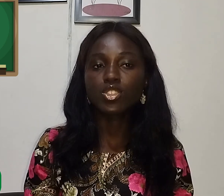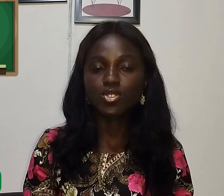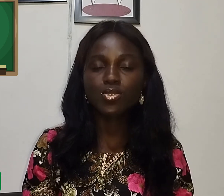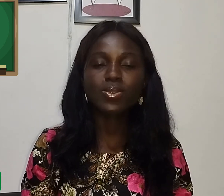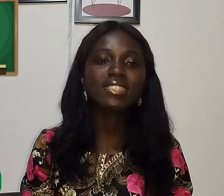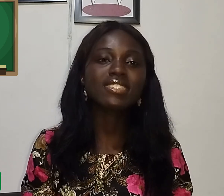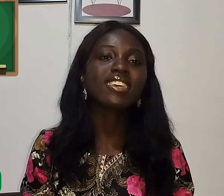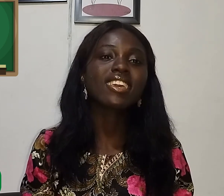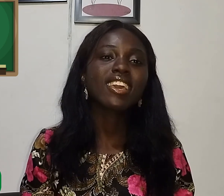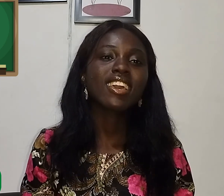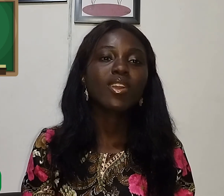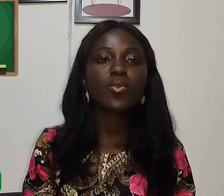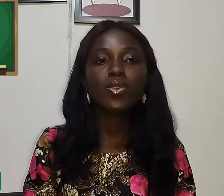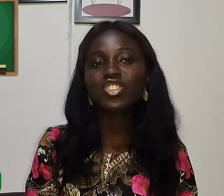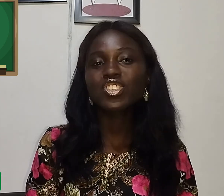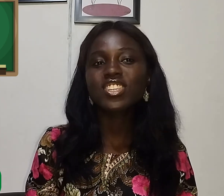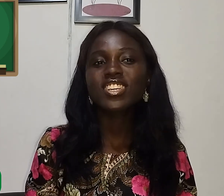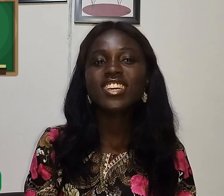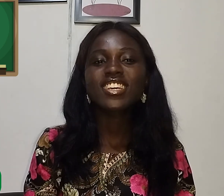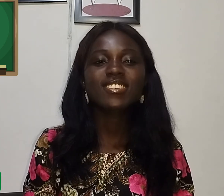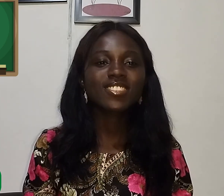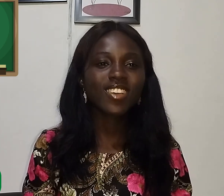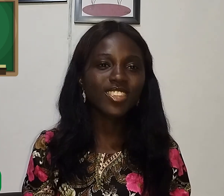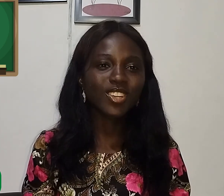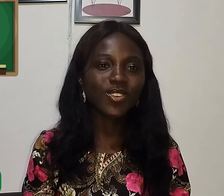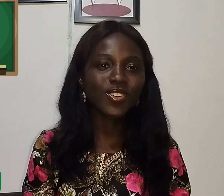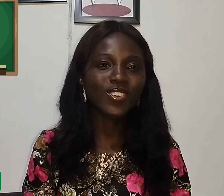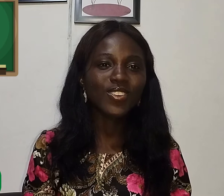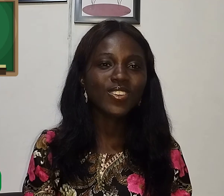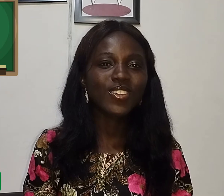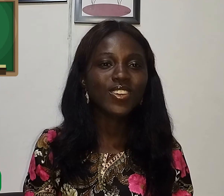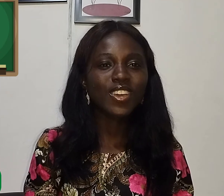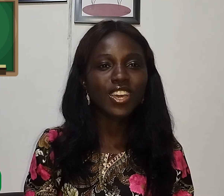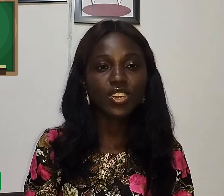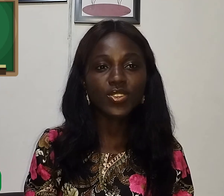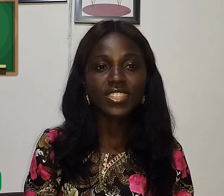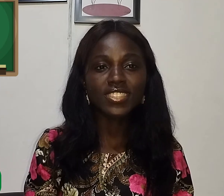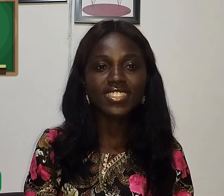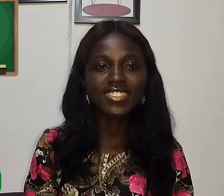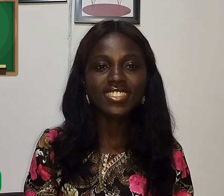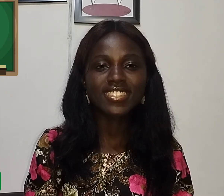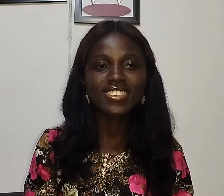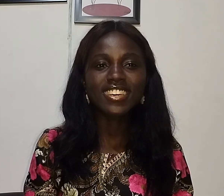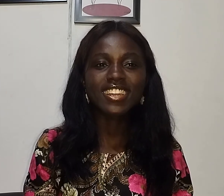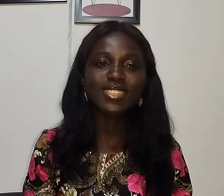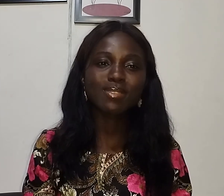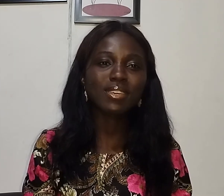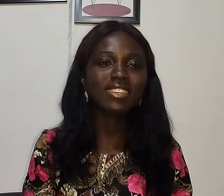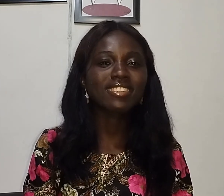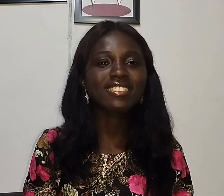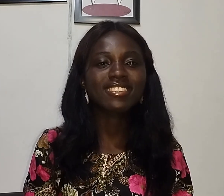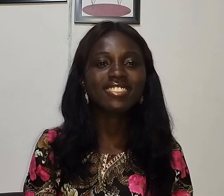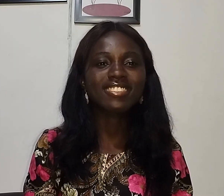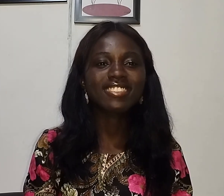to 20. Watch, sign along, and learn. Let's begin.